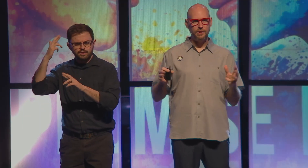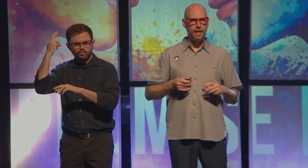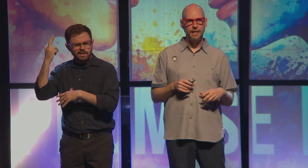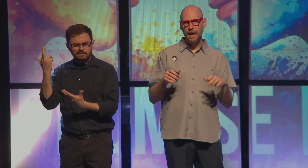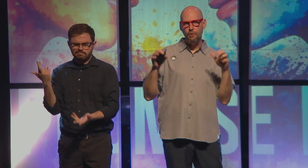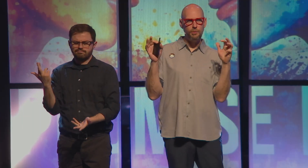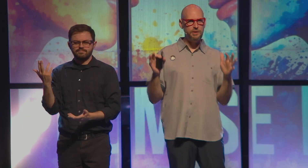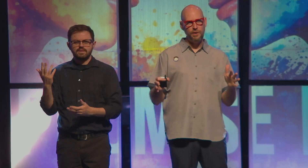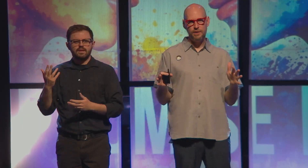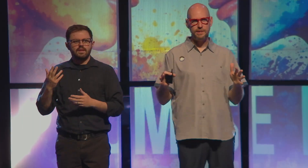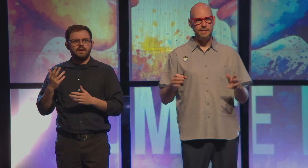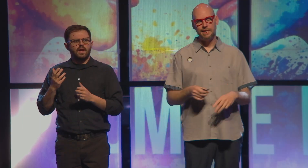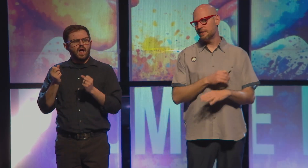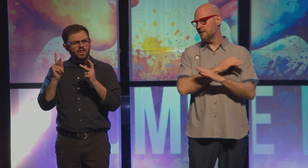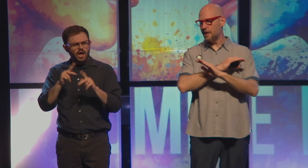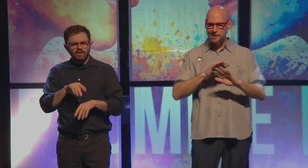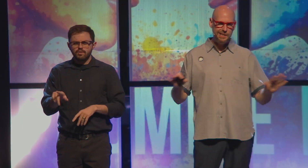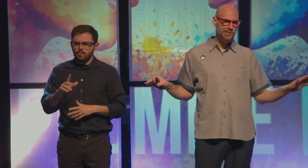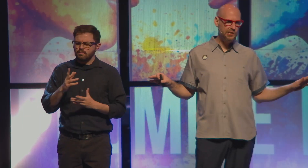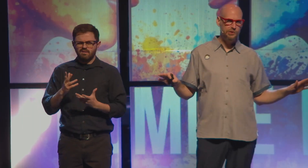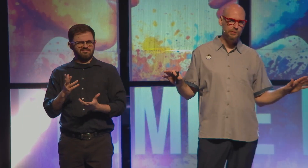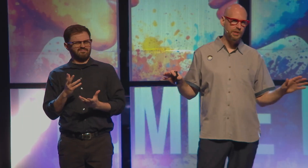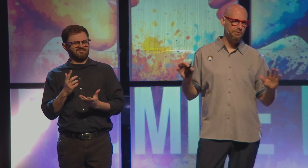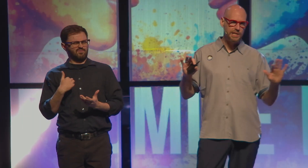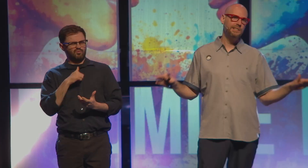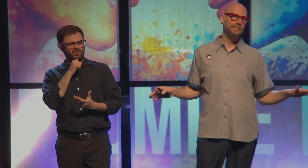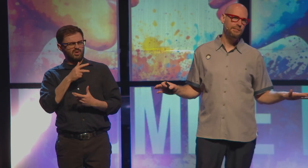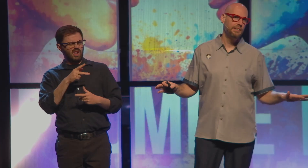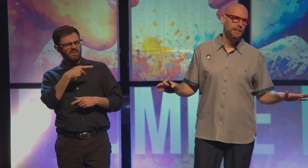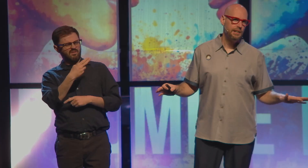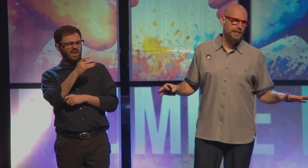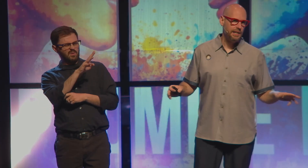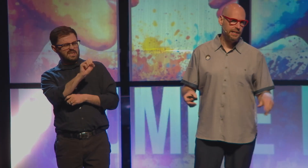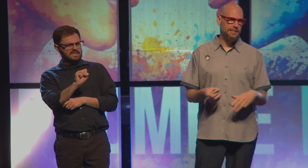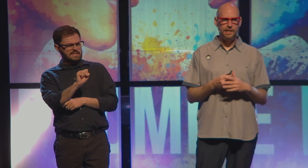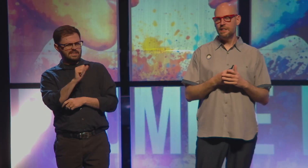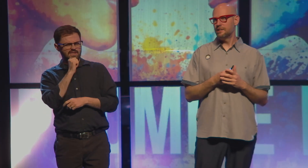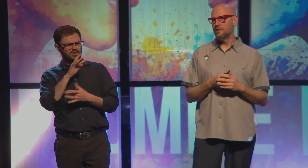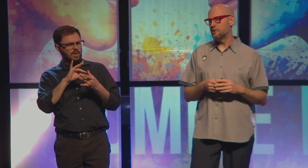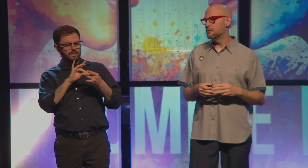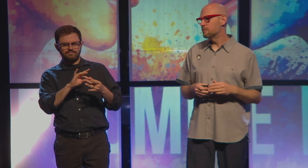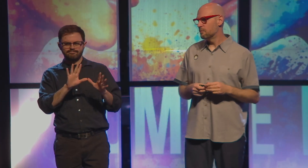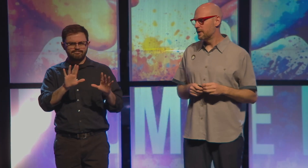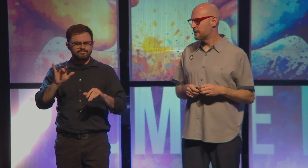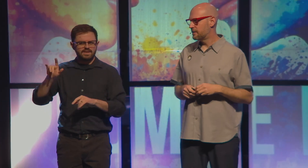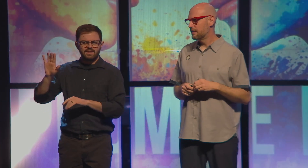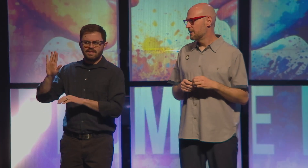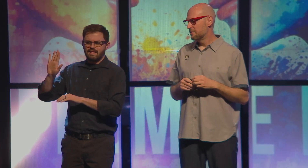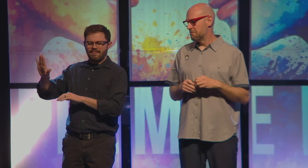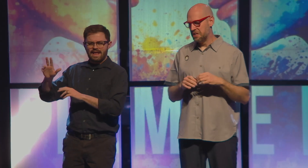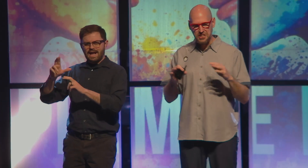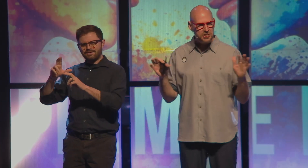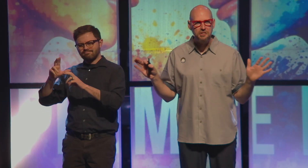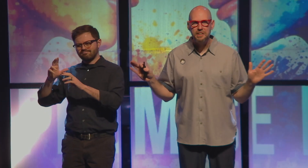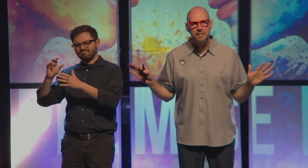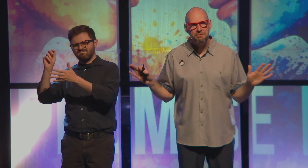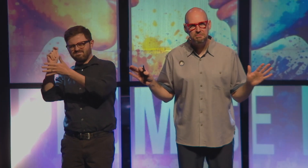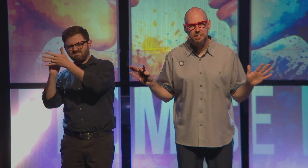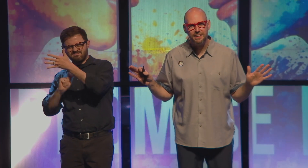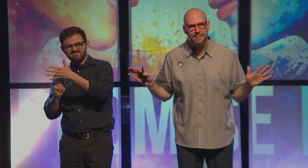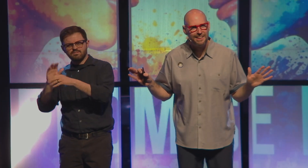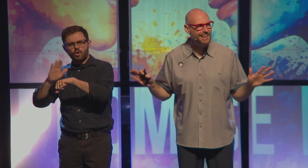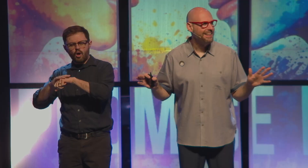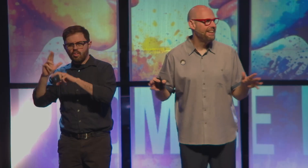figure out, like, how are we Pharisees? It has nothing to do with reason. It has nothing to do with